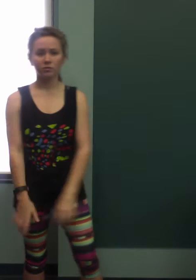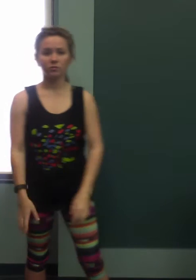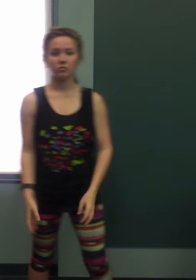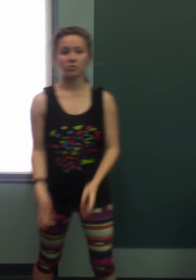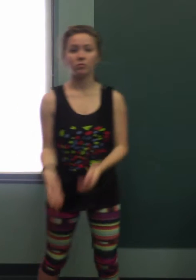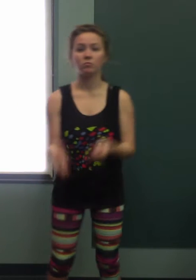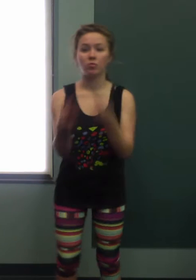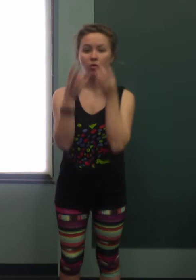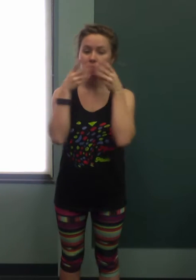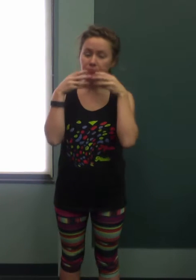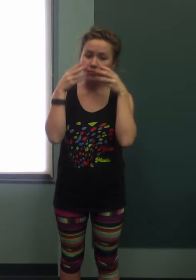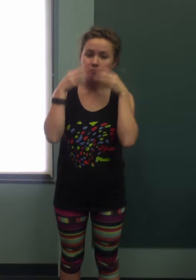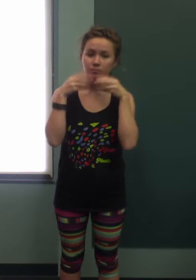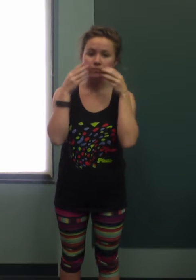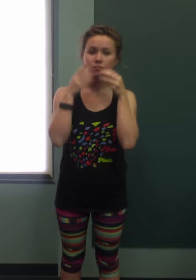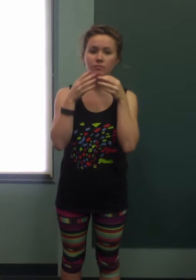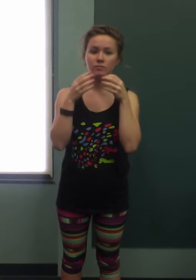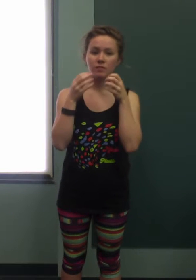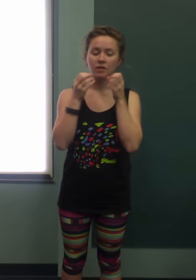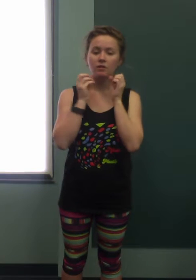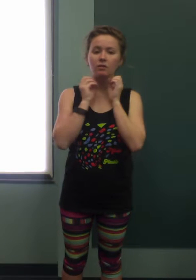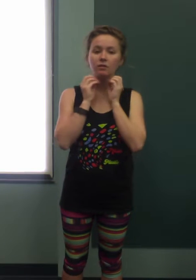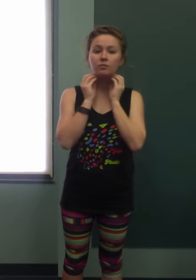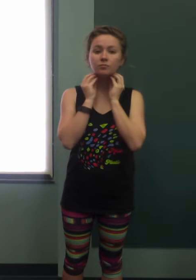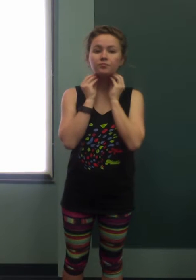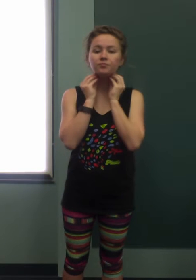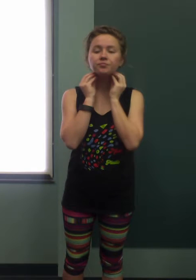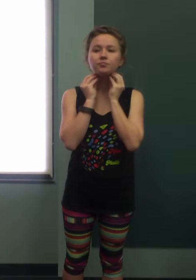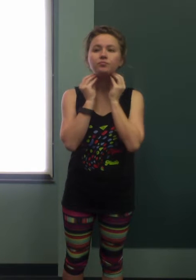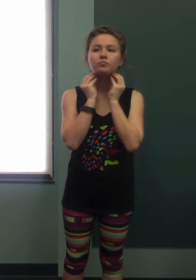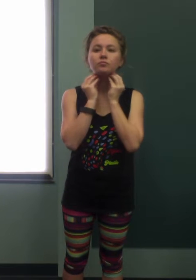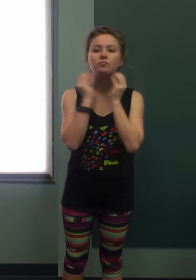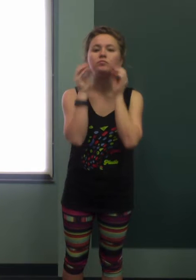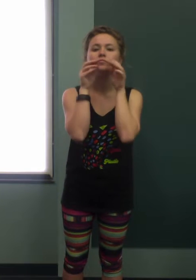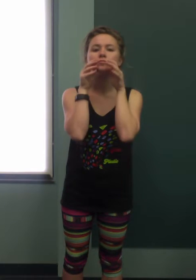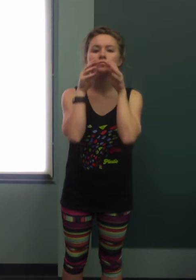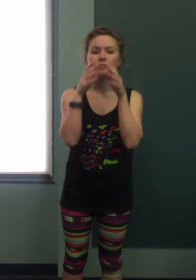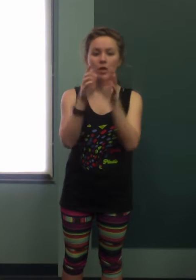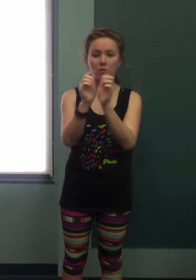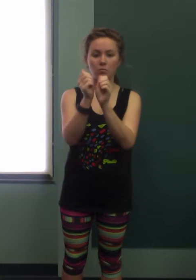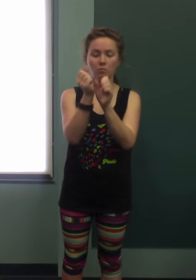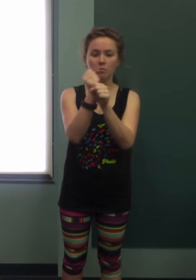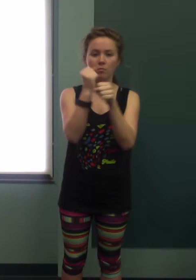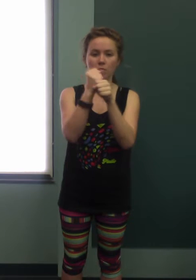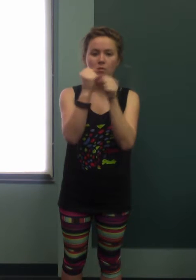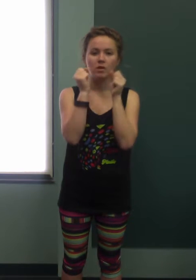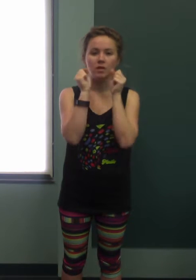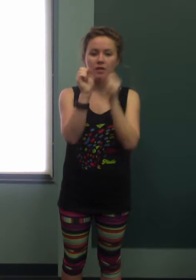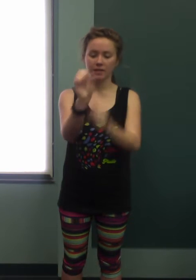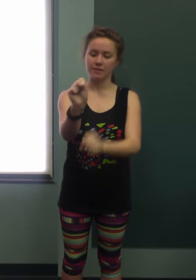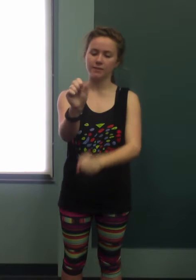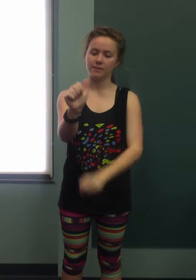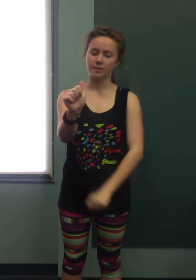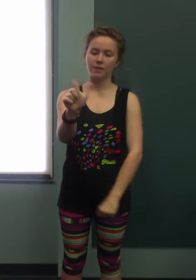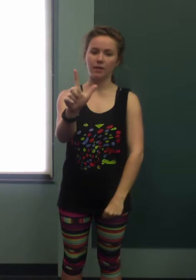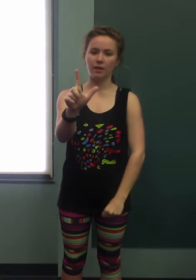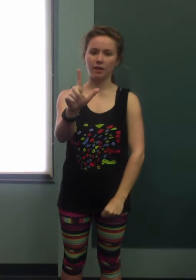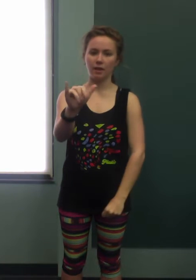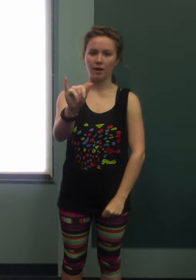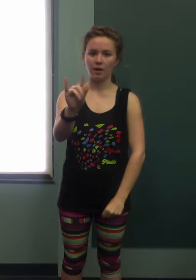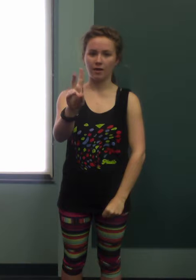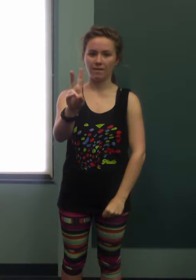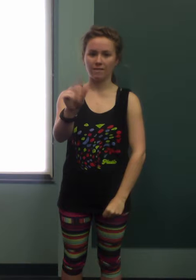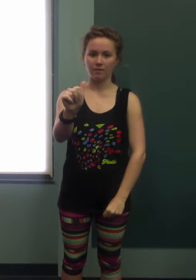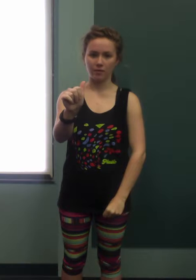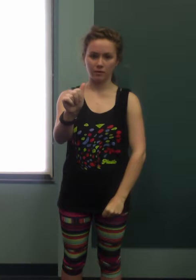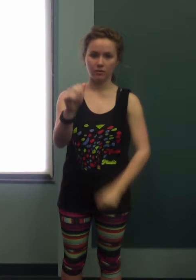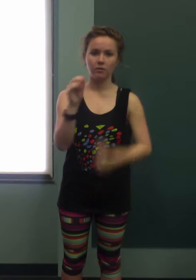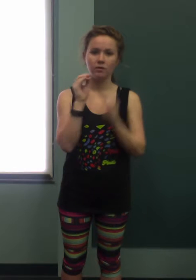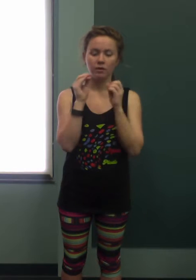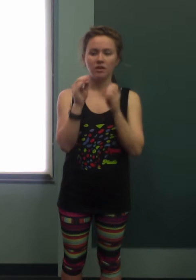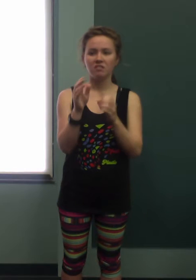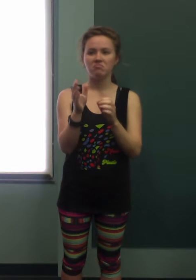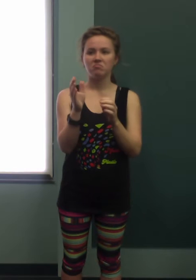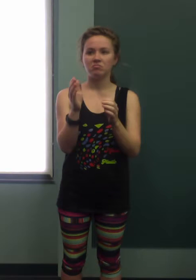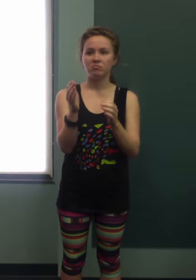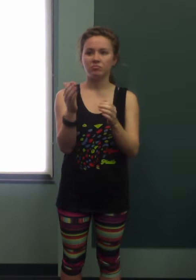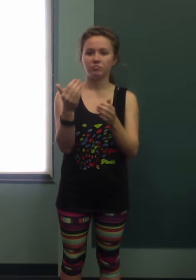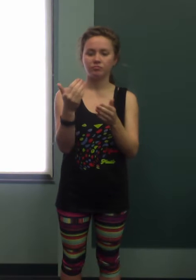big glands that are going to produce saliva, and those are going to empty into our mouth. Now the saliva has water in it, but it mostly has